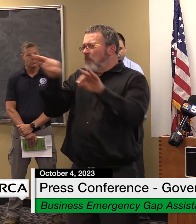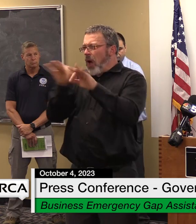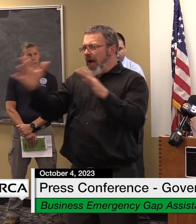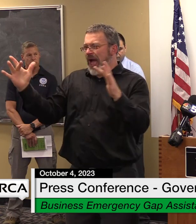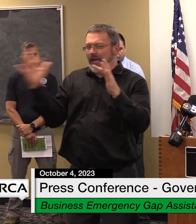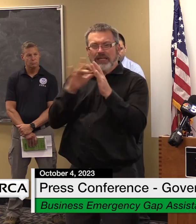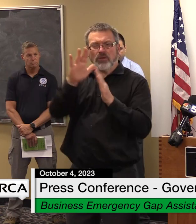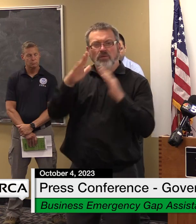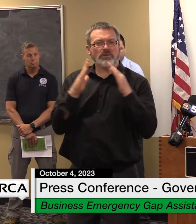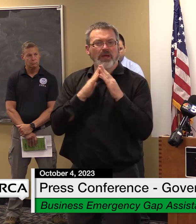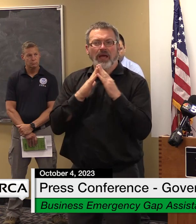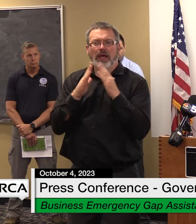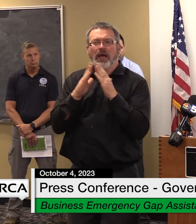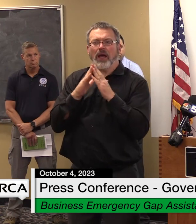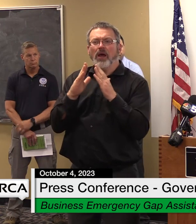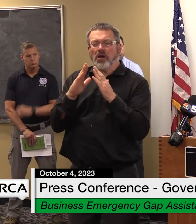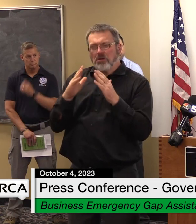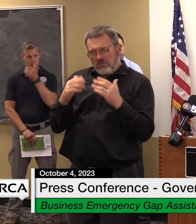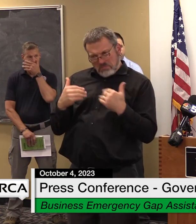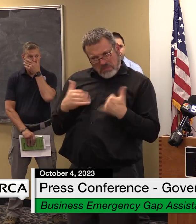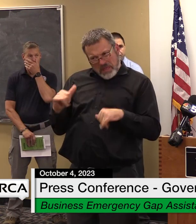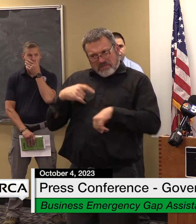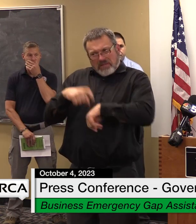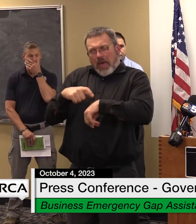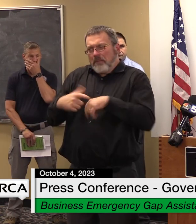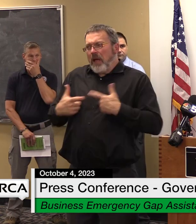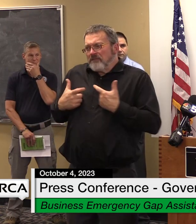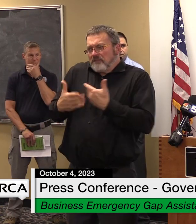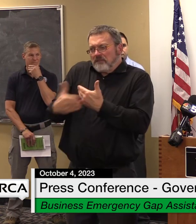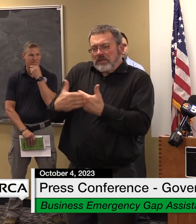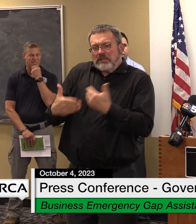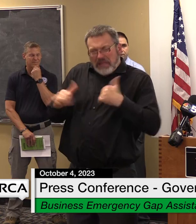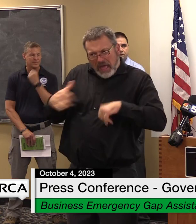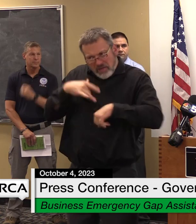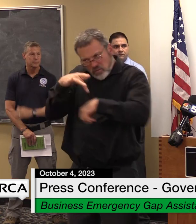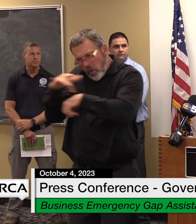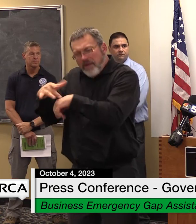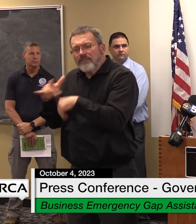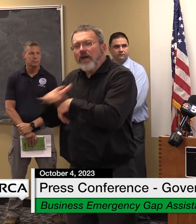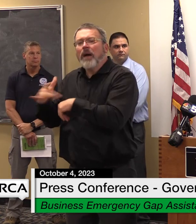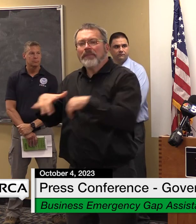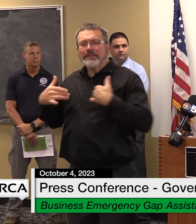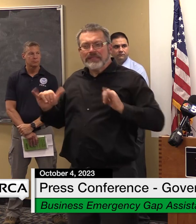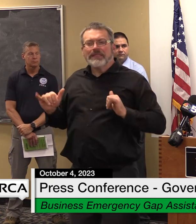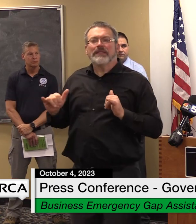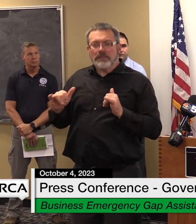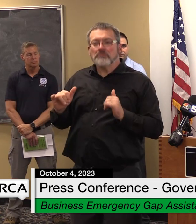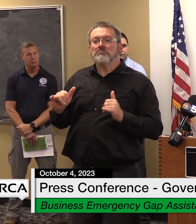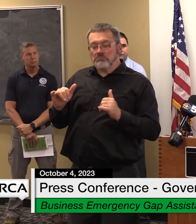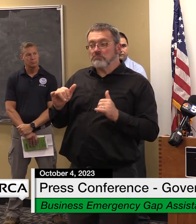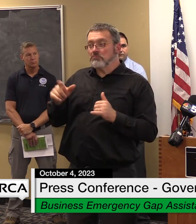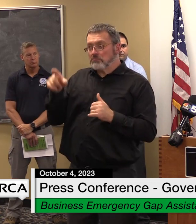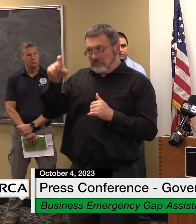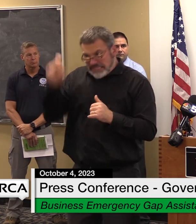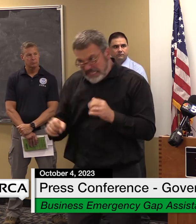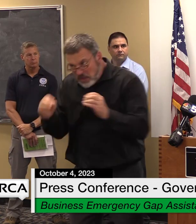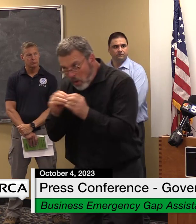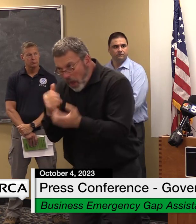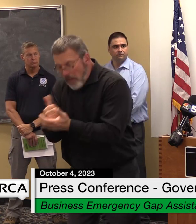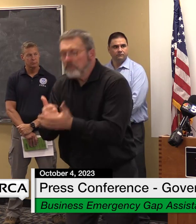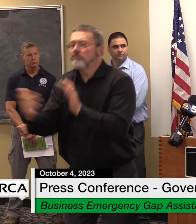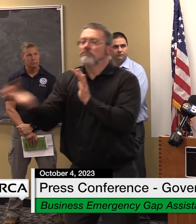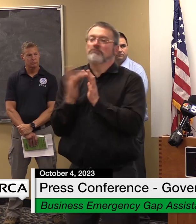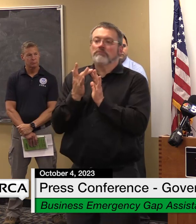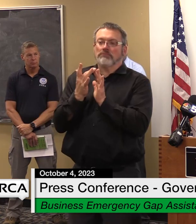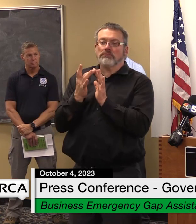time, have resources. If those municipalities need additional assistance, they can contact us through their local emergency managers at